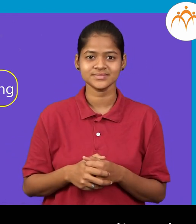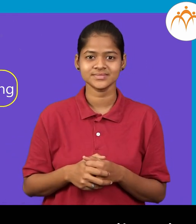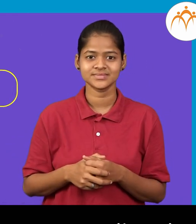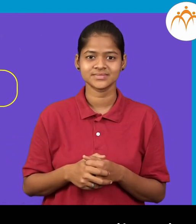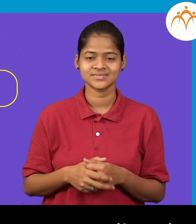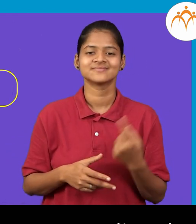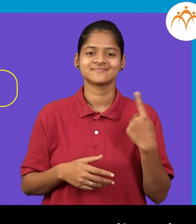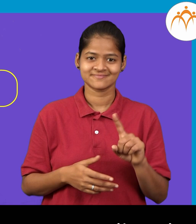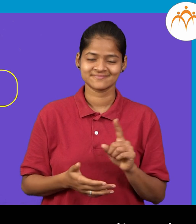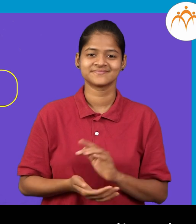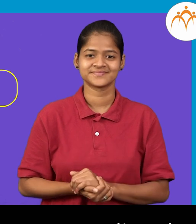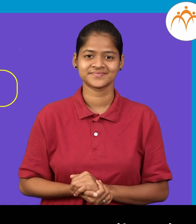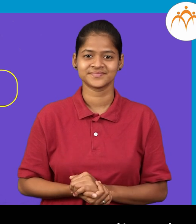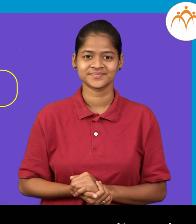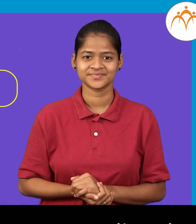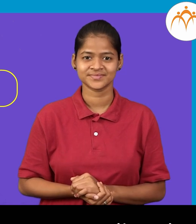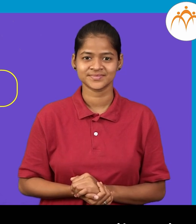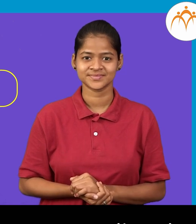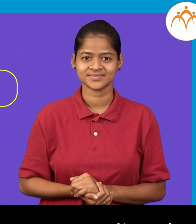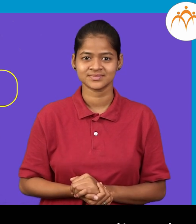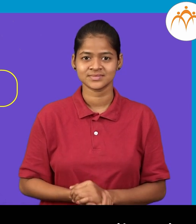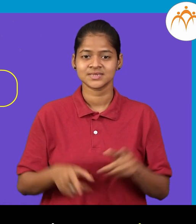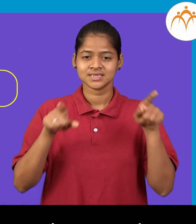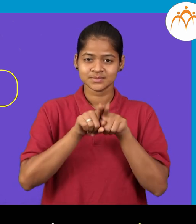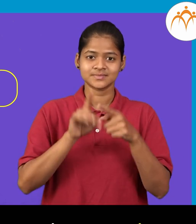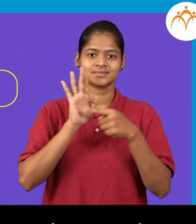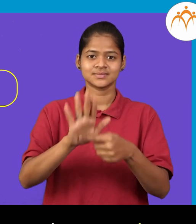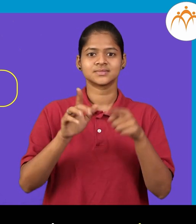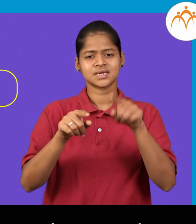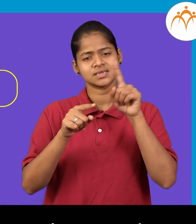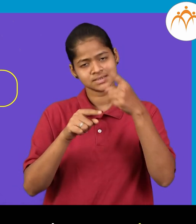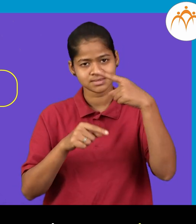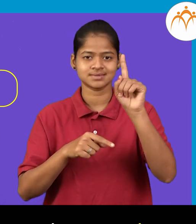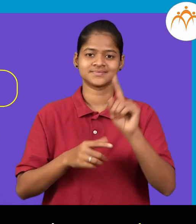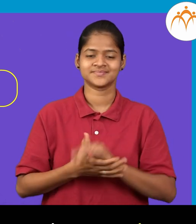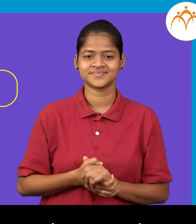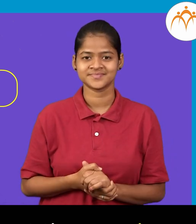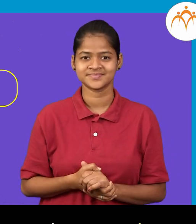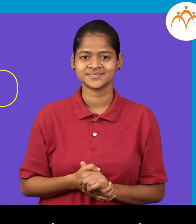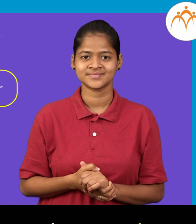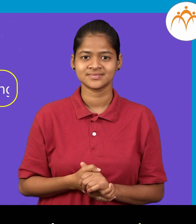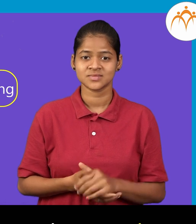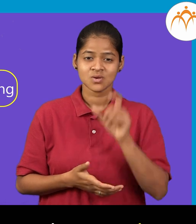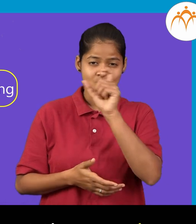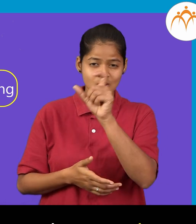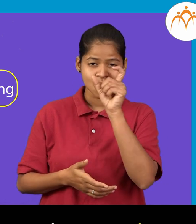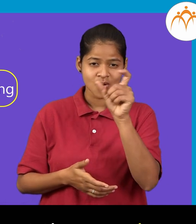the same category are listed so it is correct to insert the comma mark.